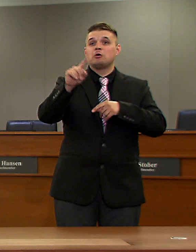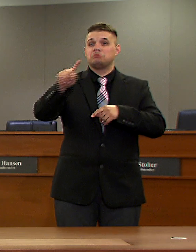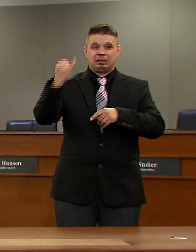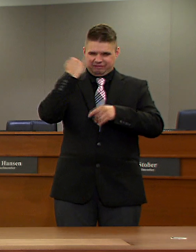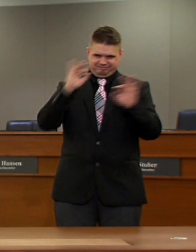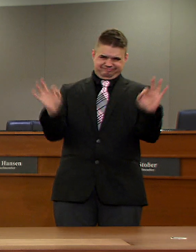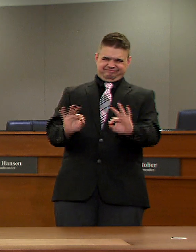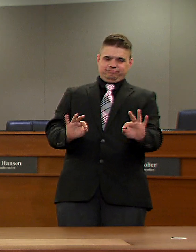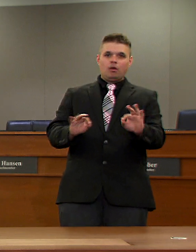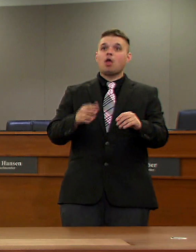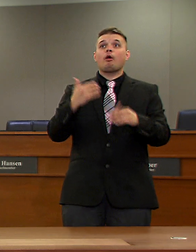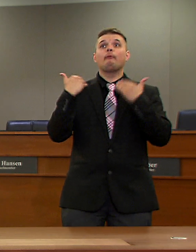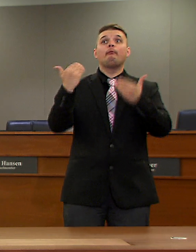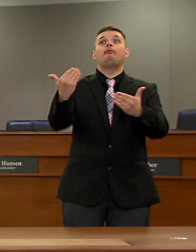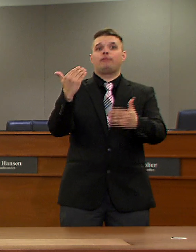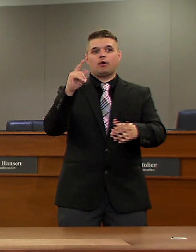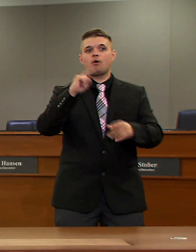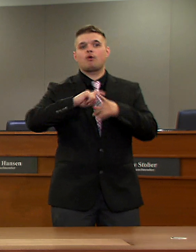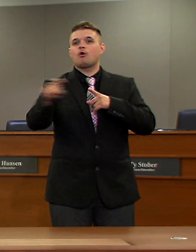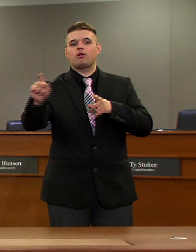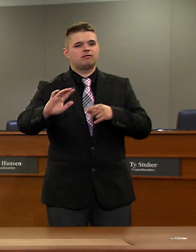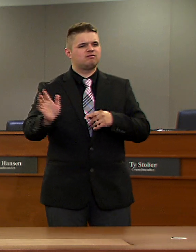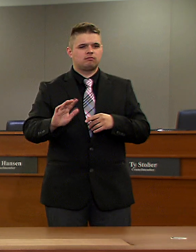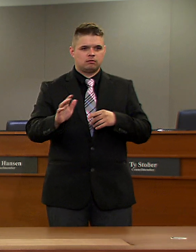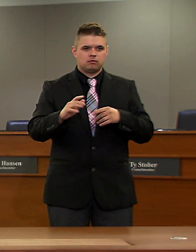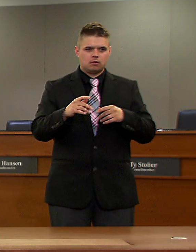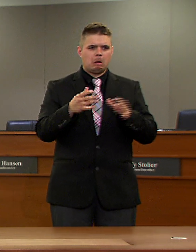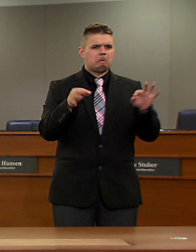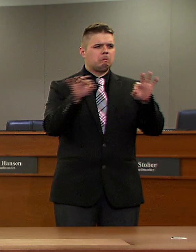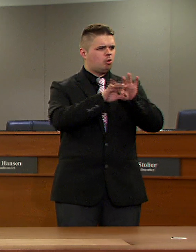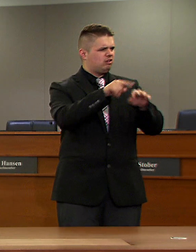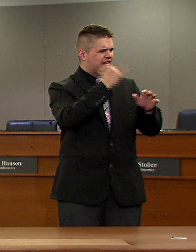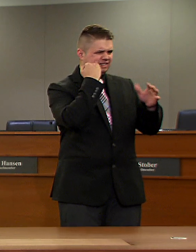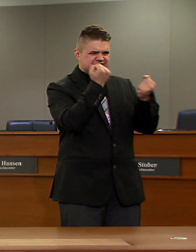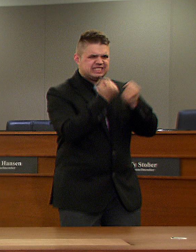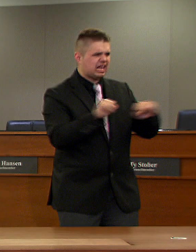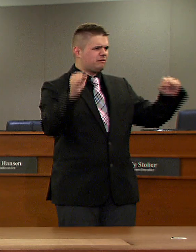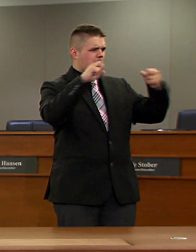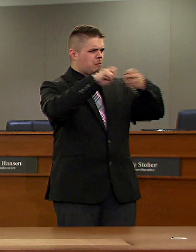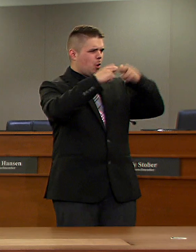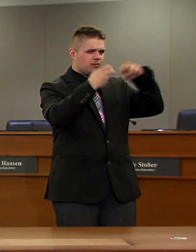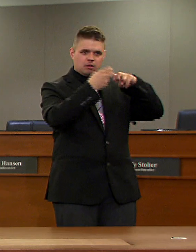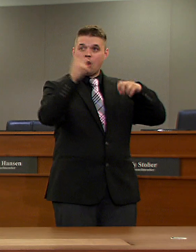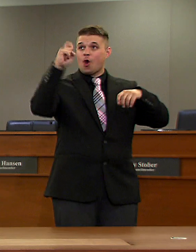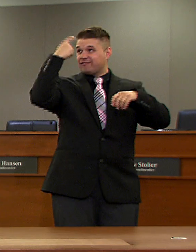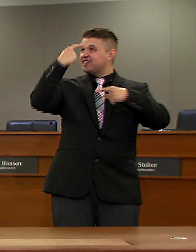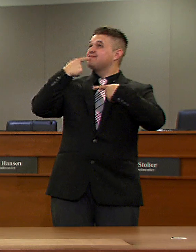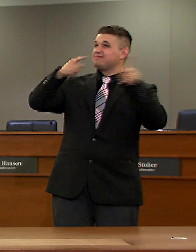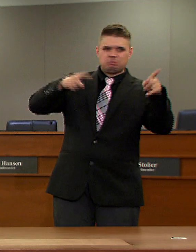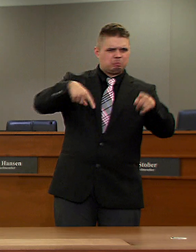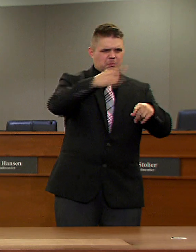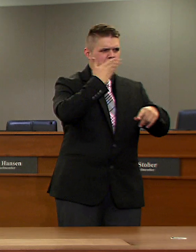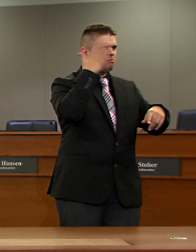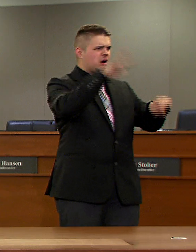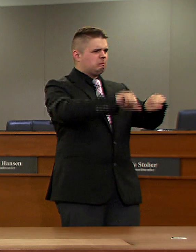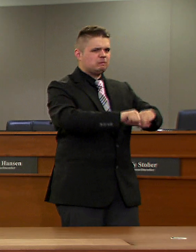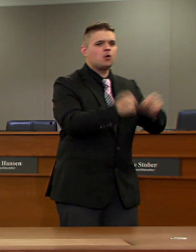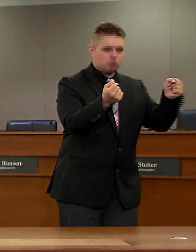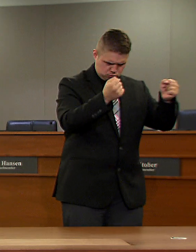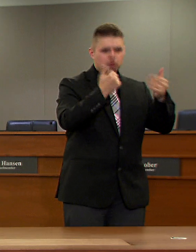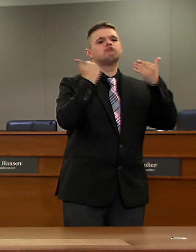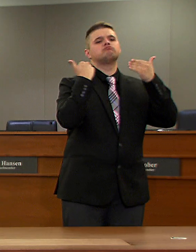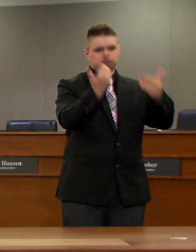is a safety issue related to the governor's stay-at-home order, you can call 311. That's